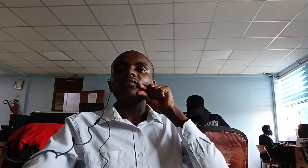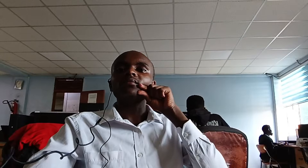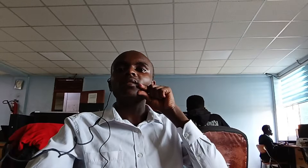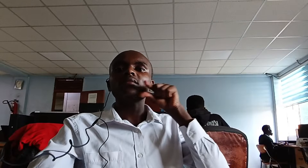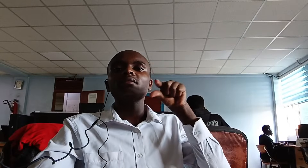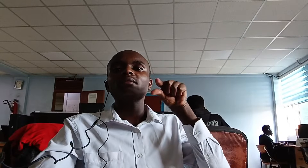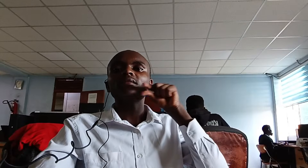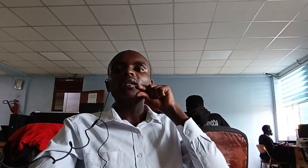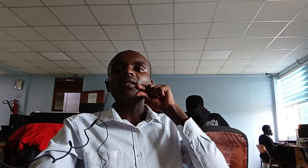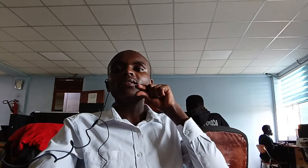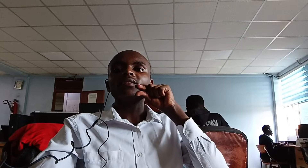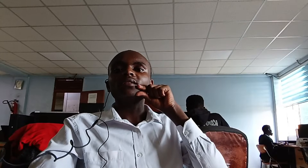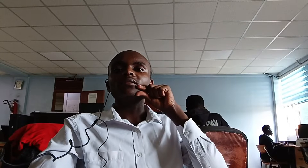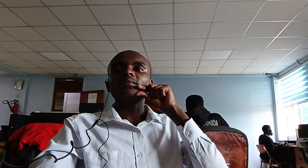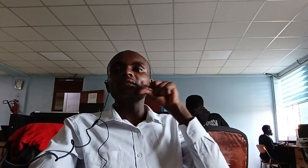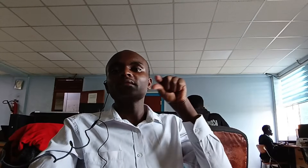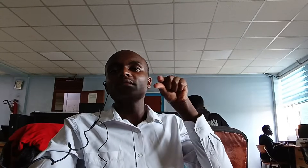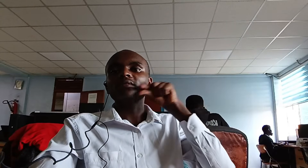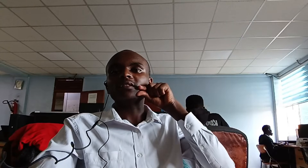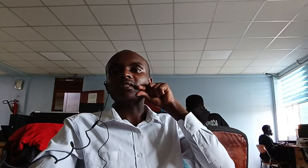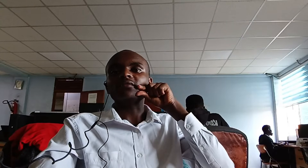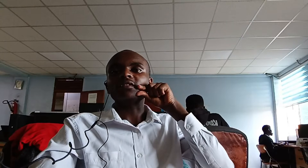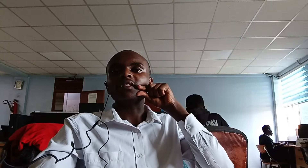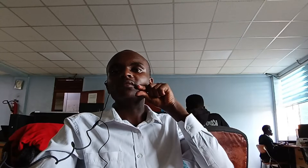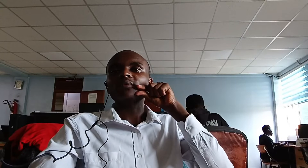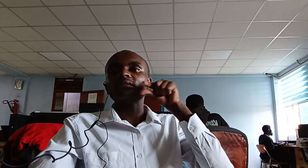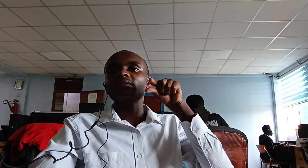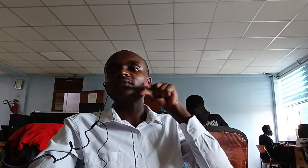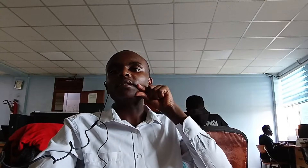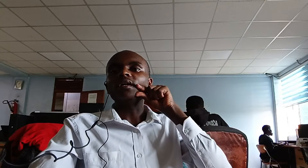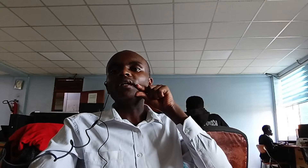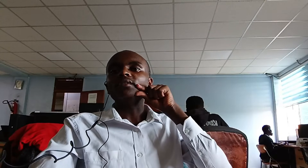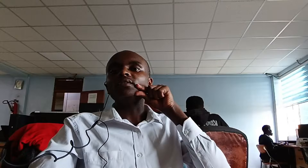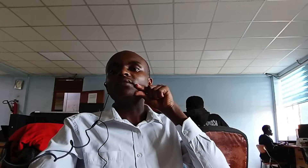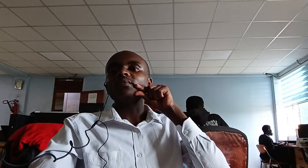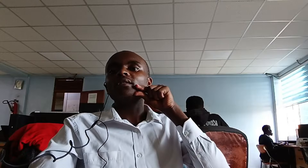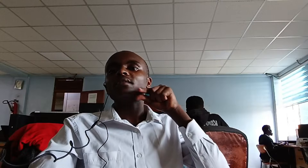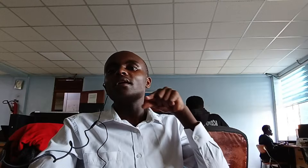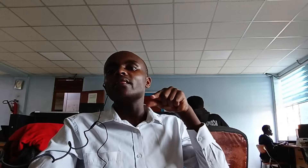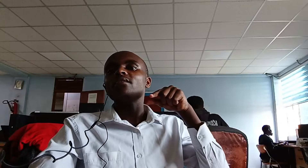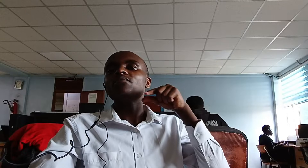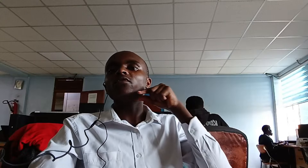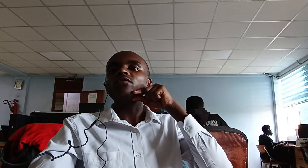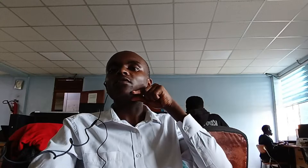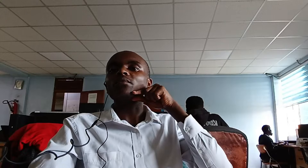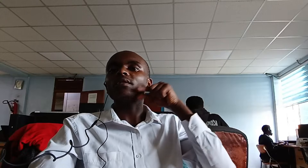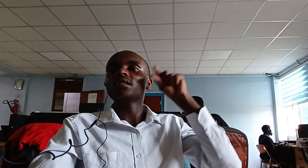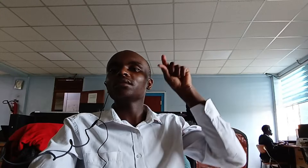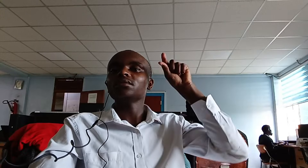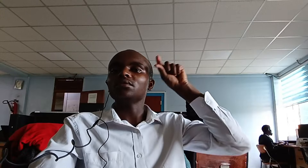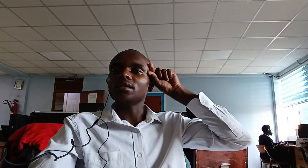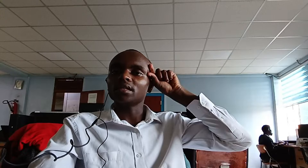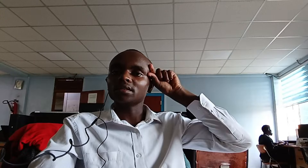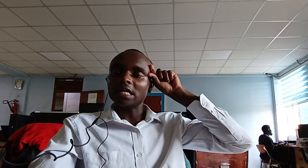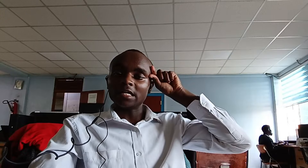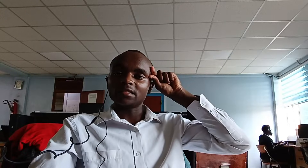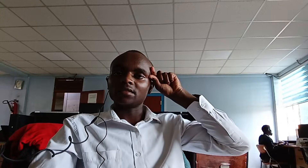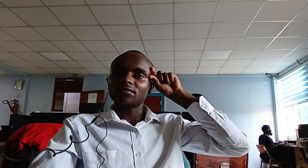gentleman, gentleman, sign for gentleman, gentleman, and then moving from here to here, sign for